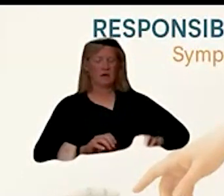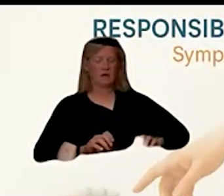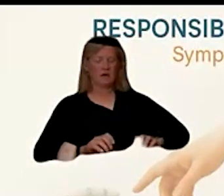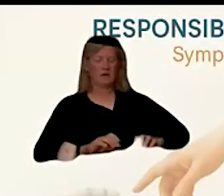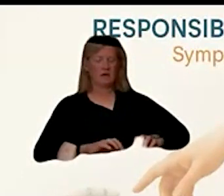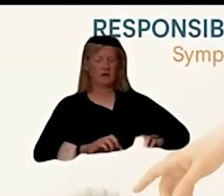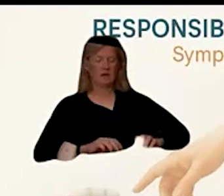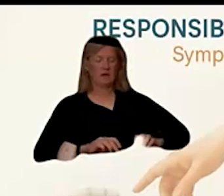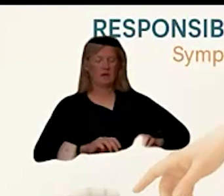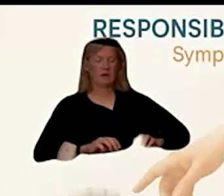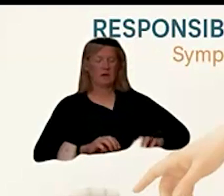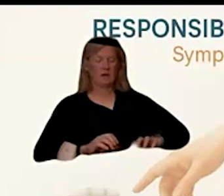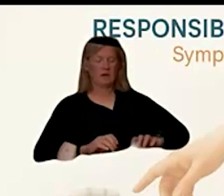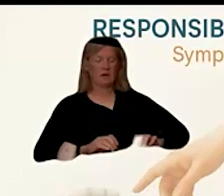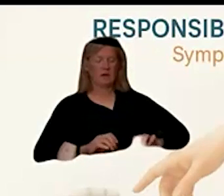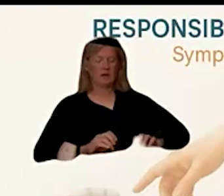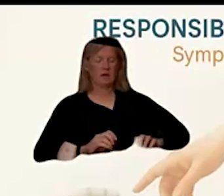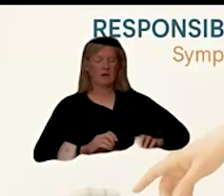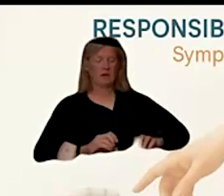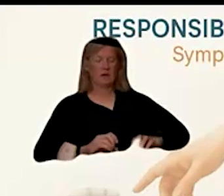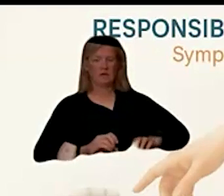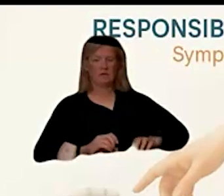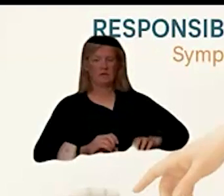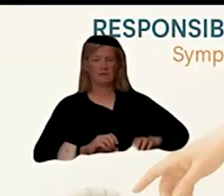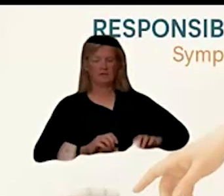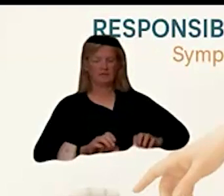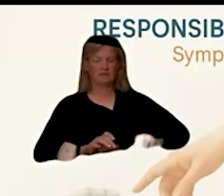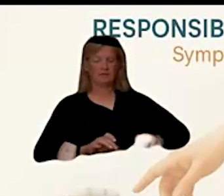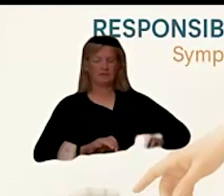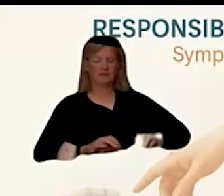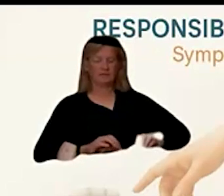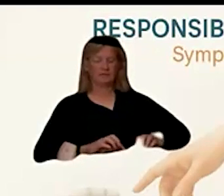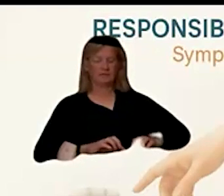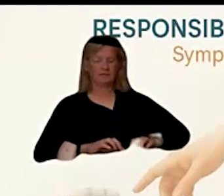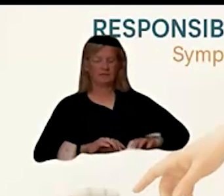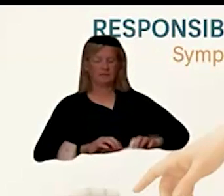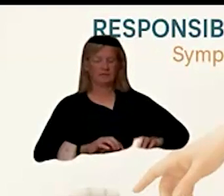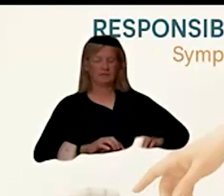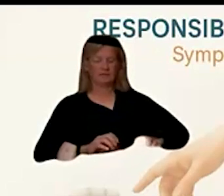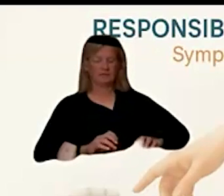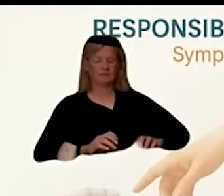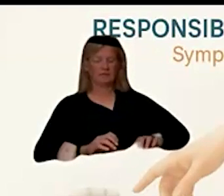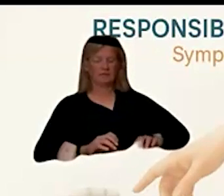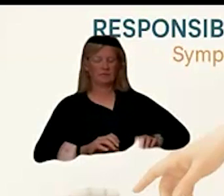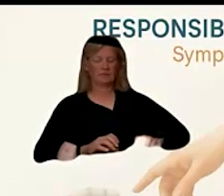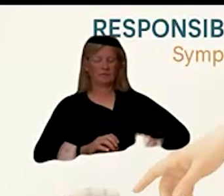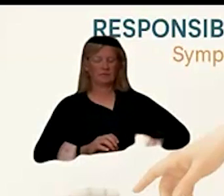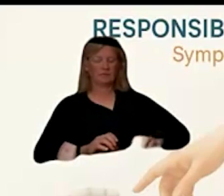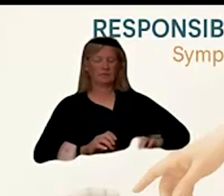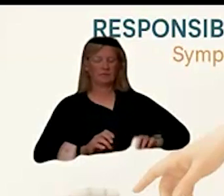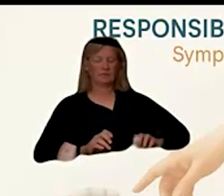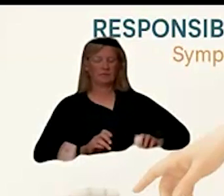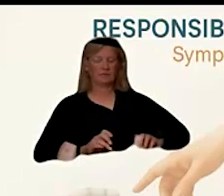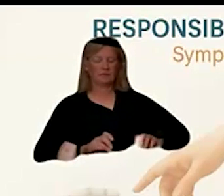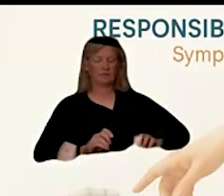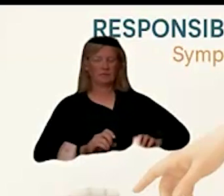AI model called Bloom at the same time that was released at the same time as ChatGPT. A bit unfortunately, there hasn't been follow-up. I would really like